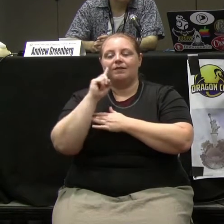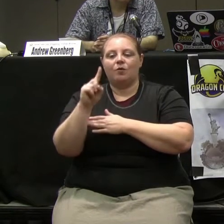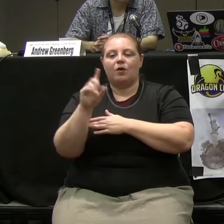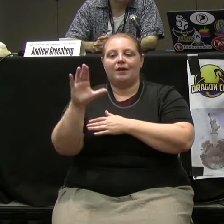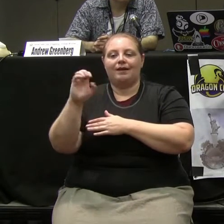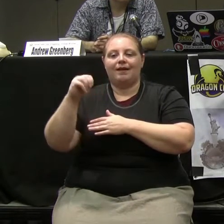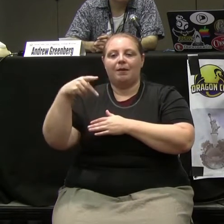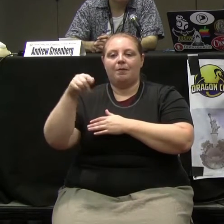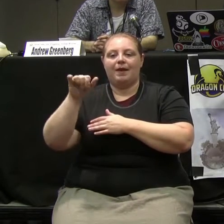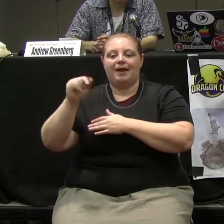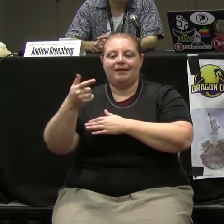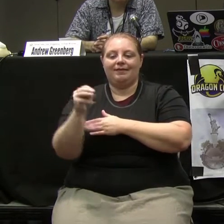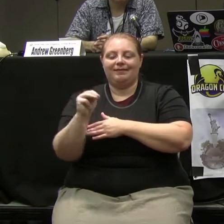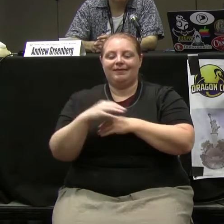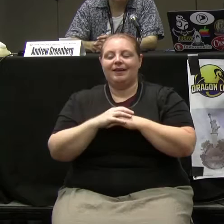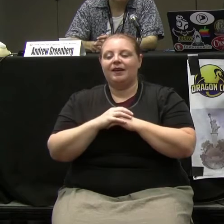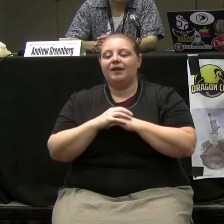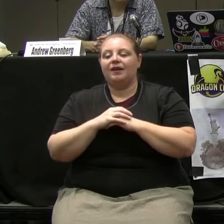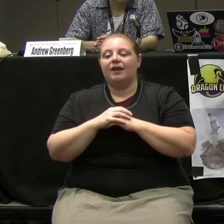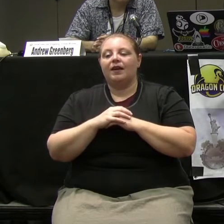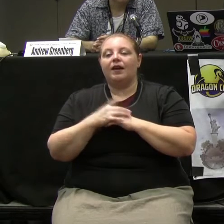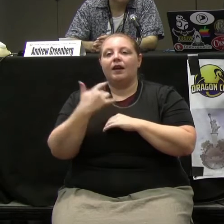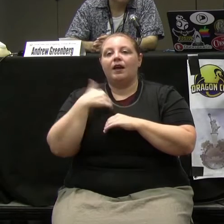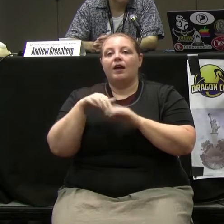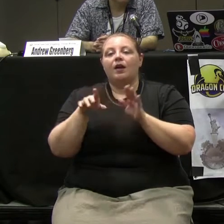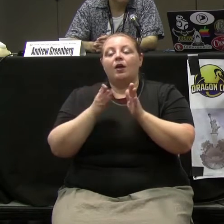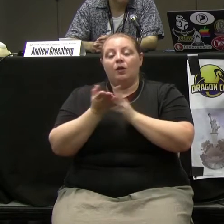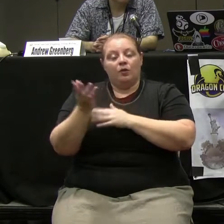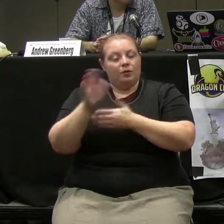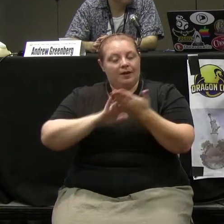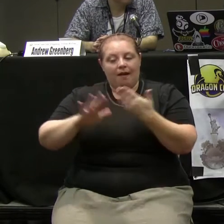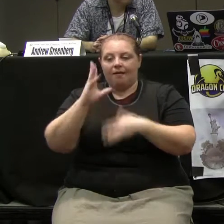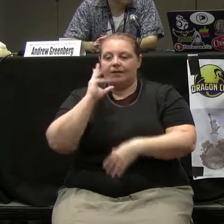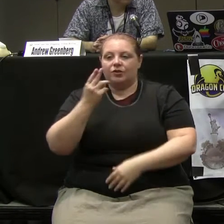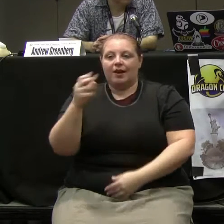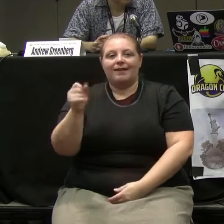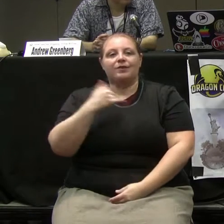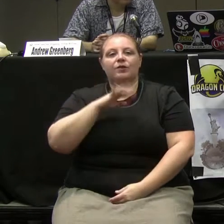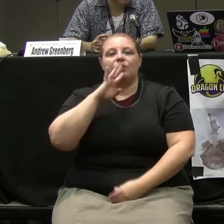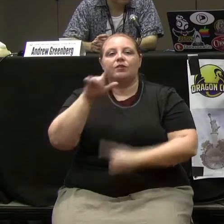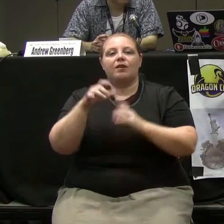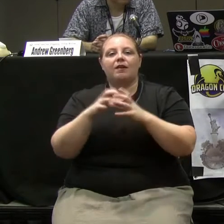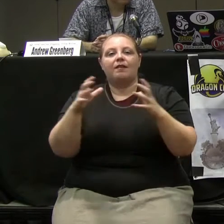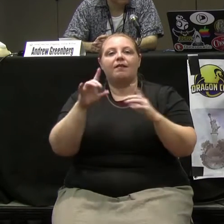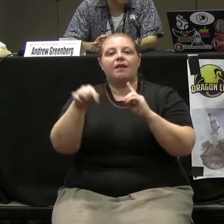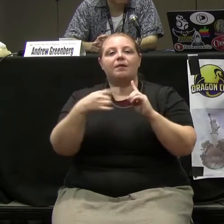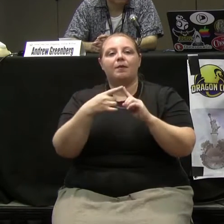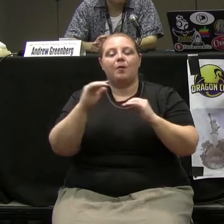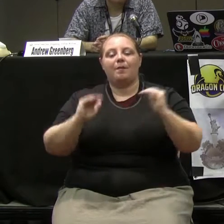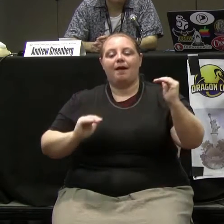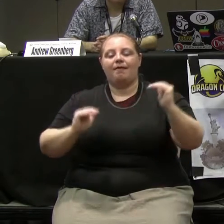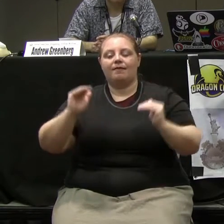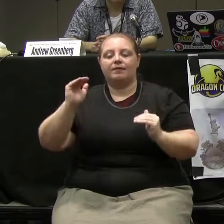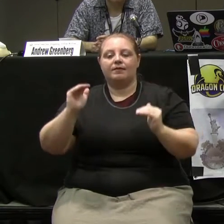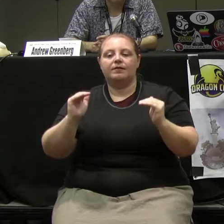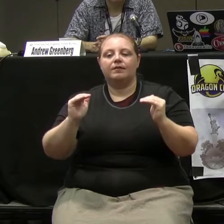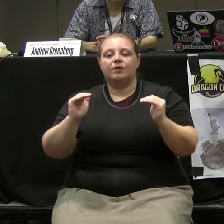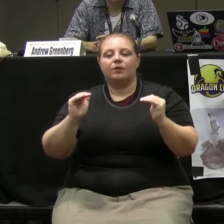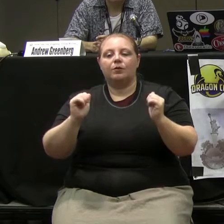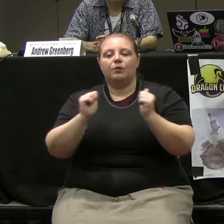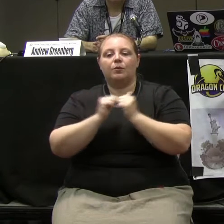bit. I've then continued through college and high school, and I'm going to talk a lot about balancing